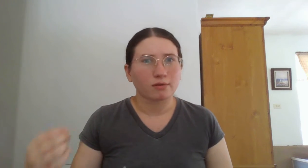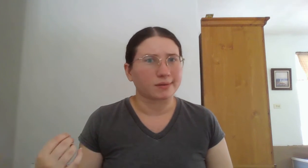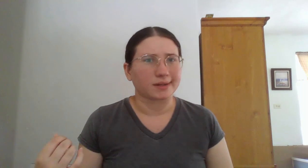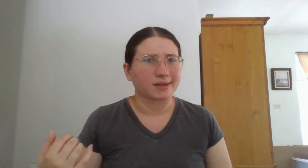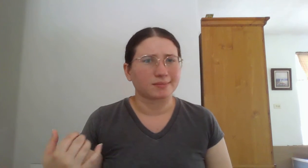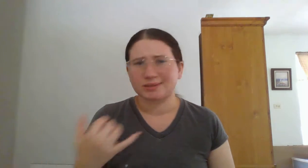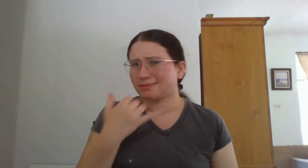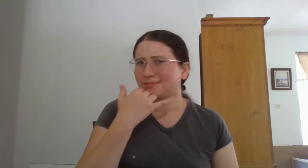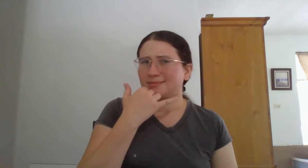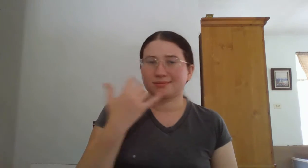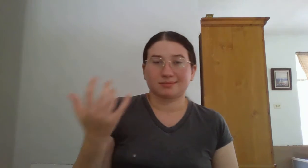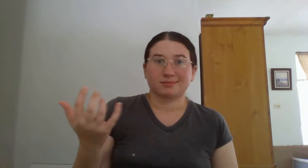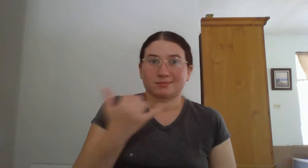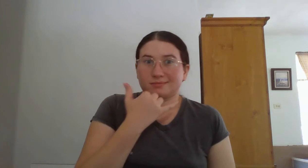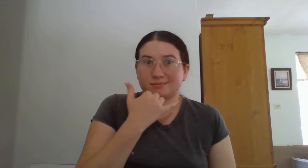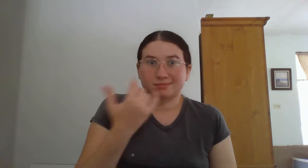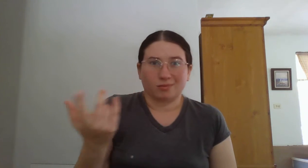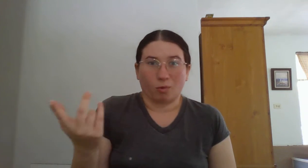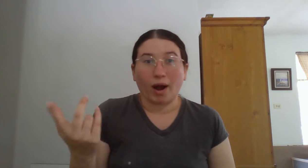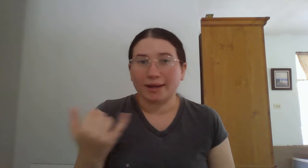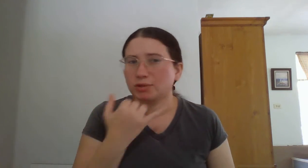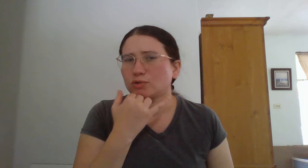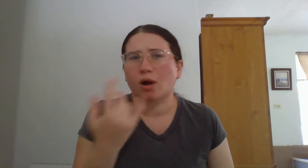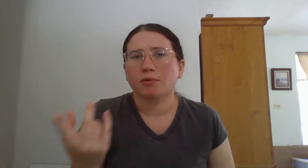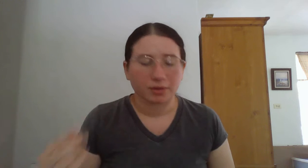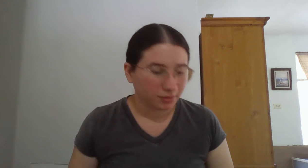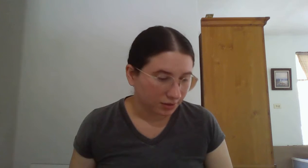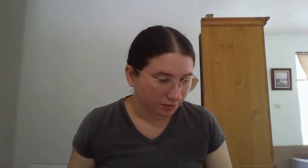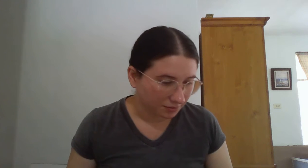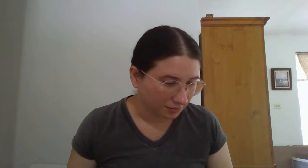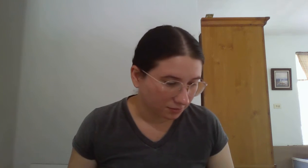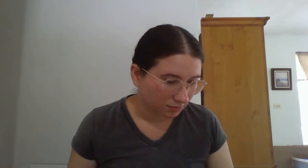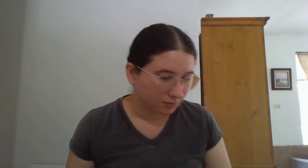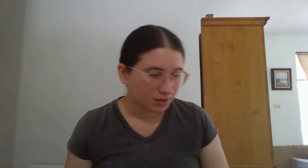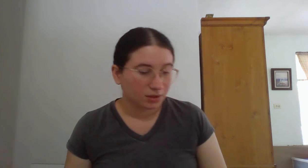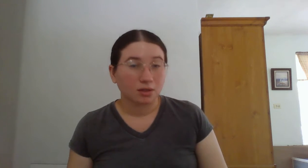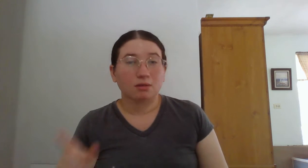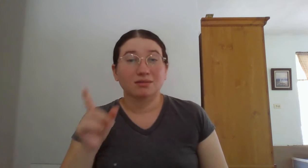over again, but why? What's wrong with her?